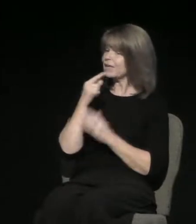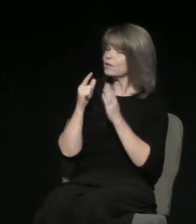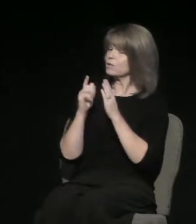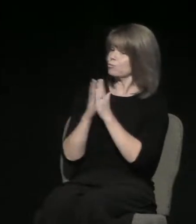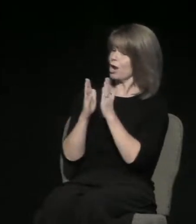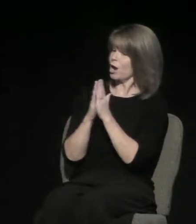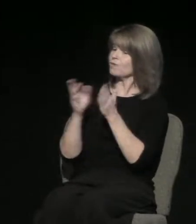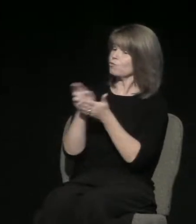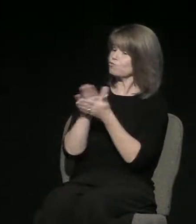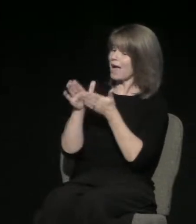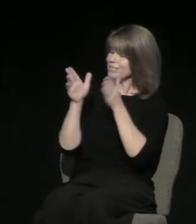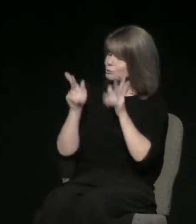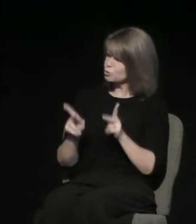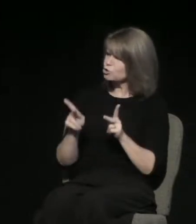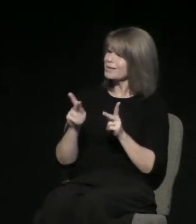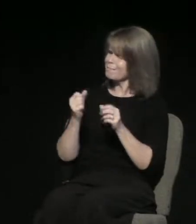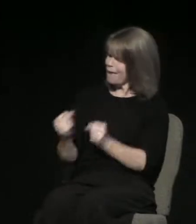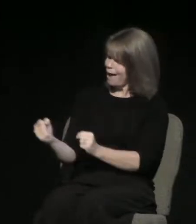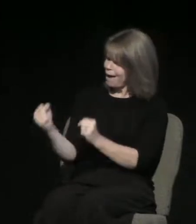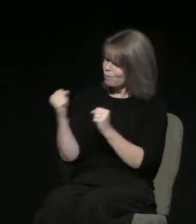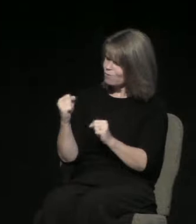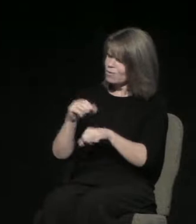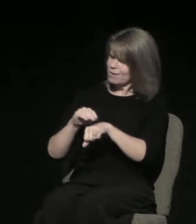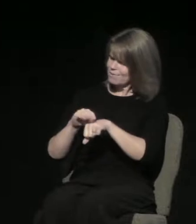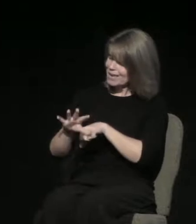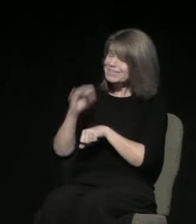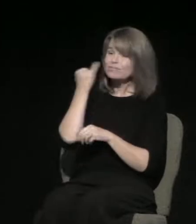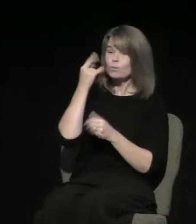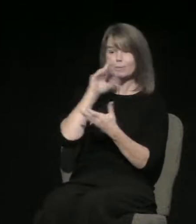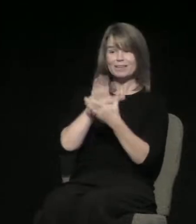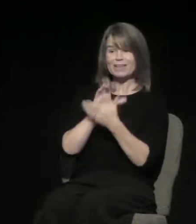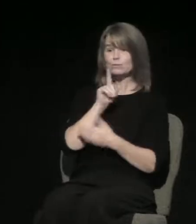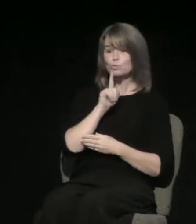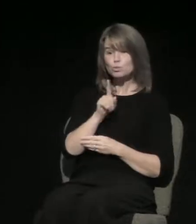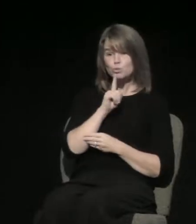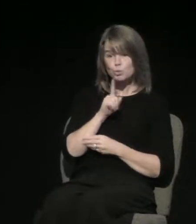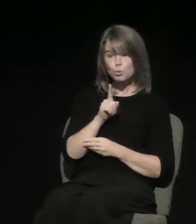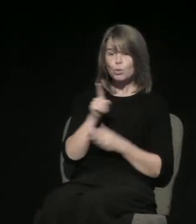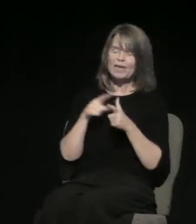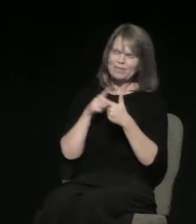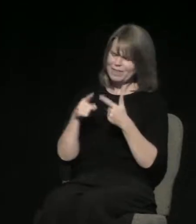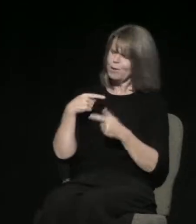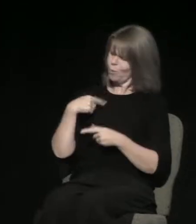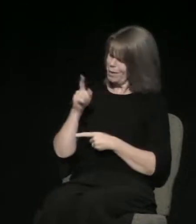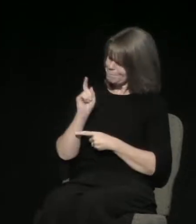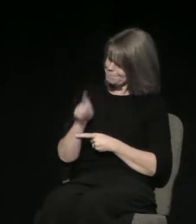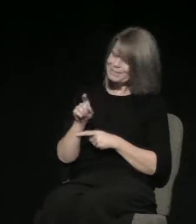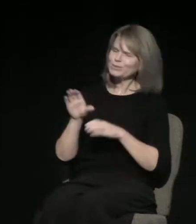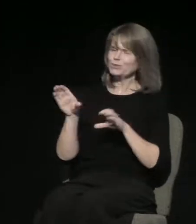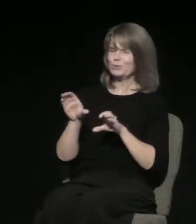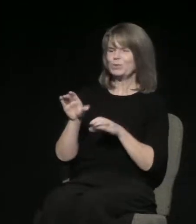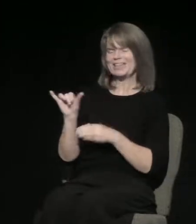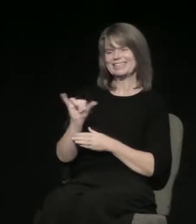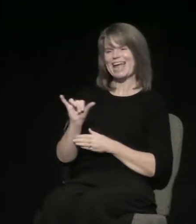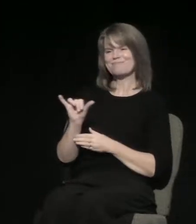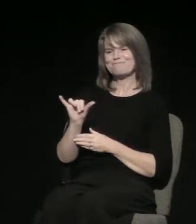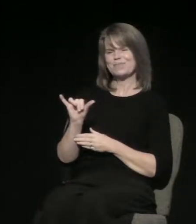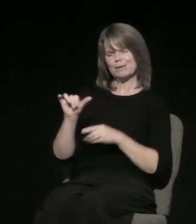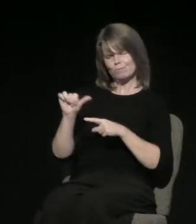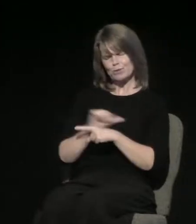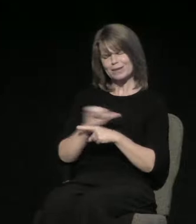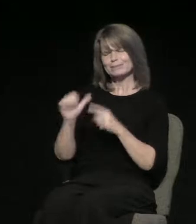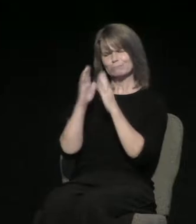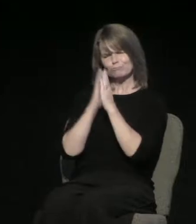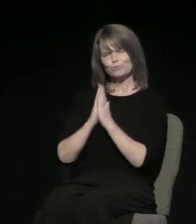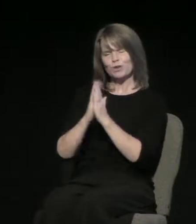powerful And effective And if we Believe those Words are True Then we need To practice Prayer We pray For